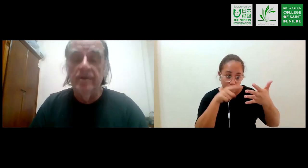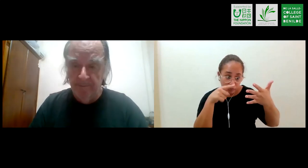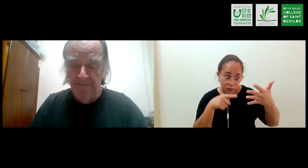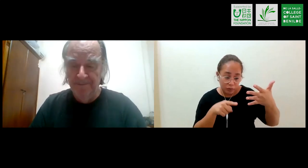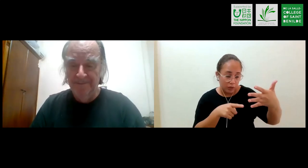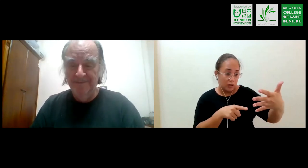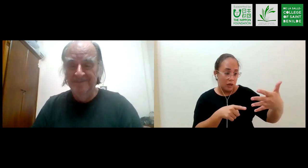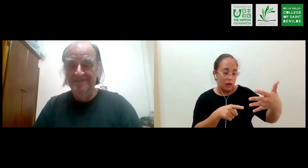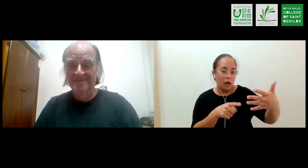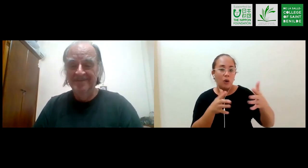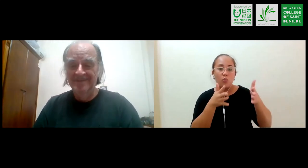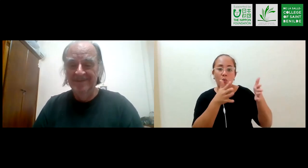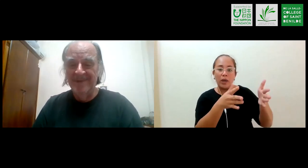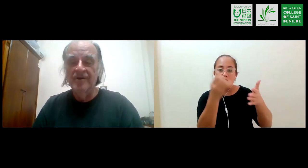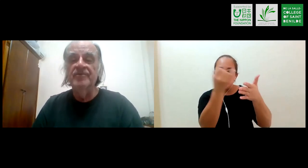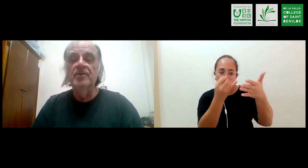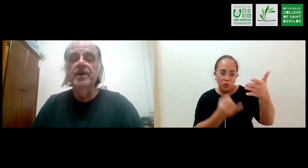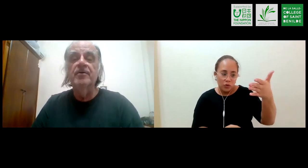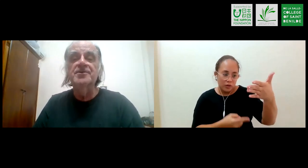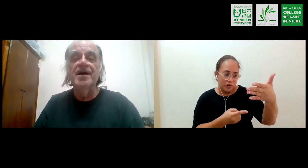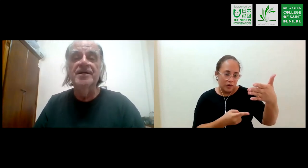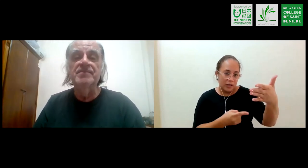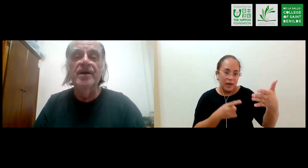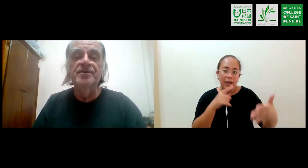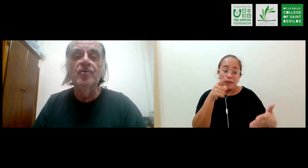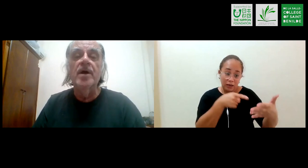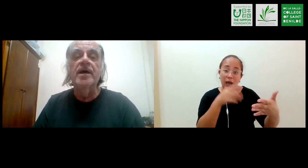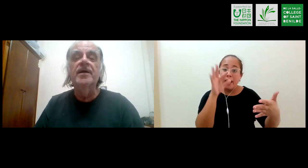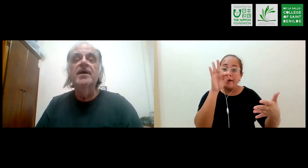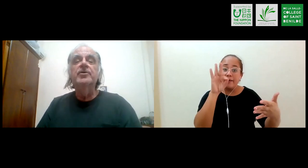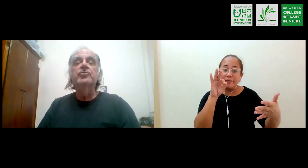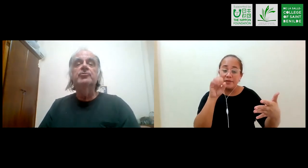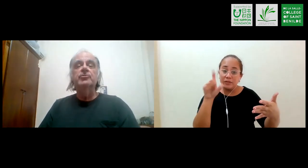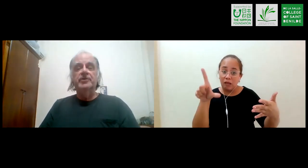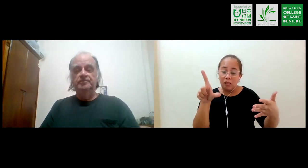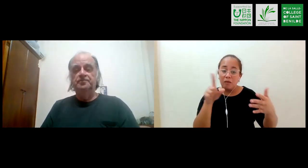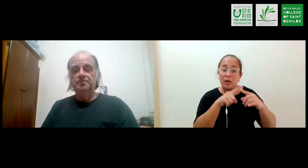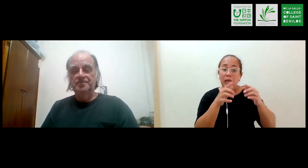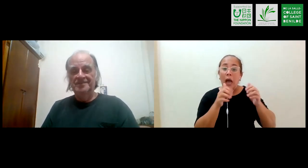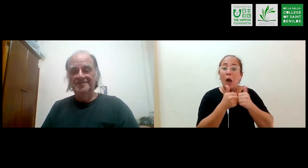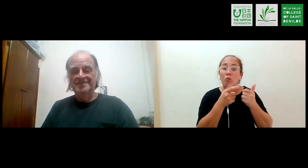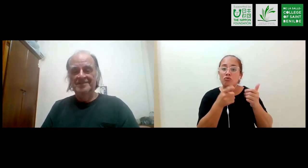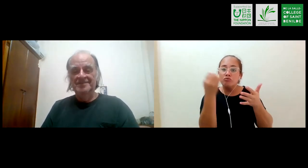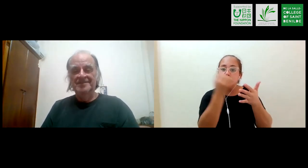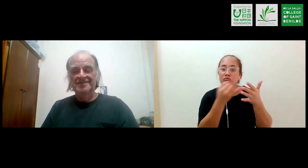them. They are Filipino signs, but it's the way you drew them.